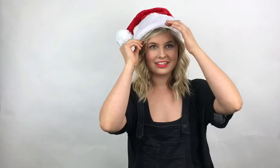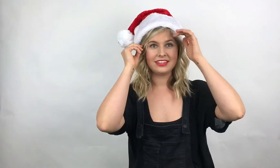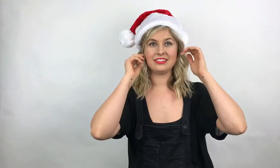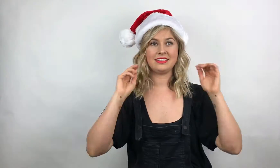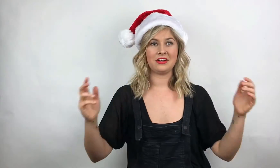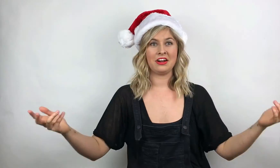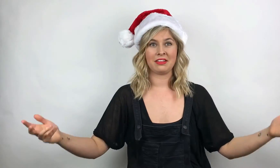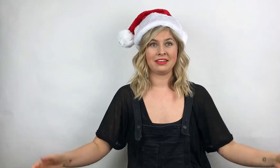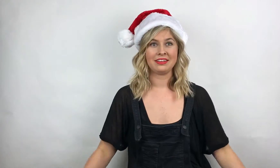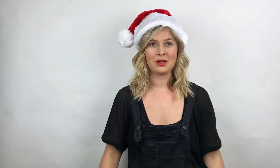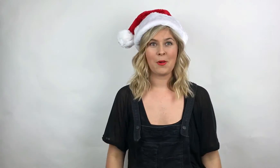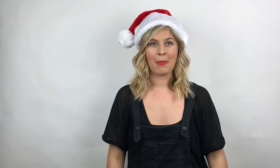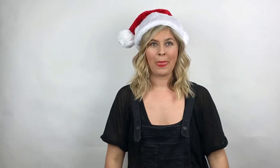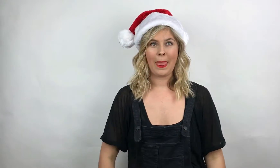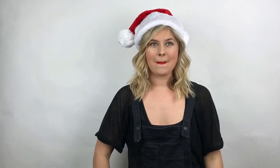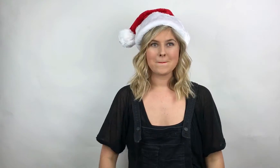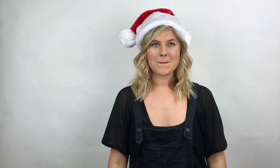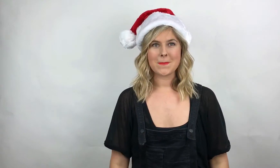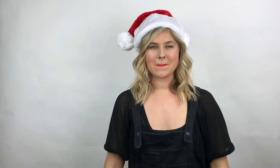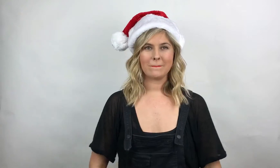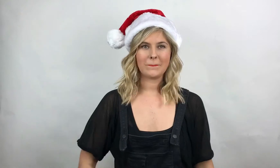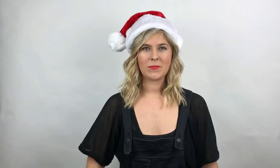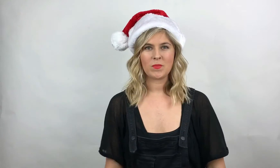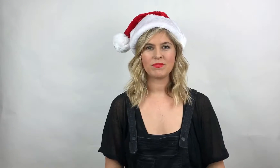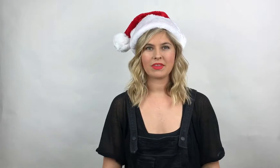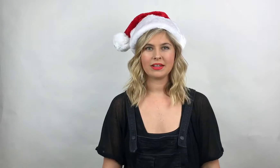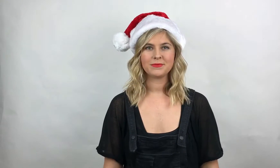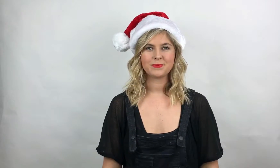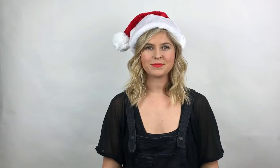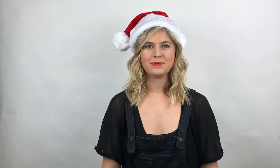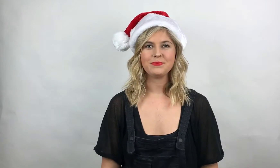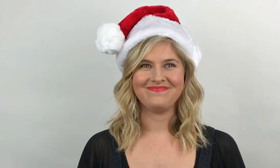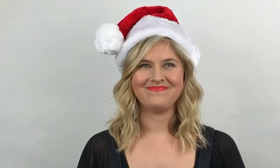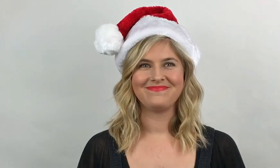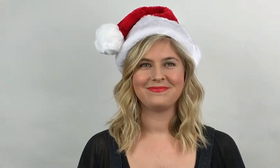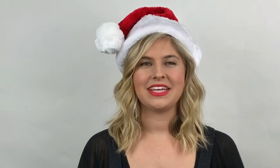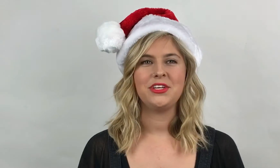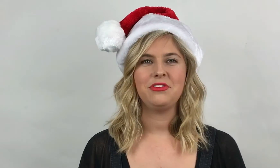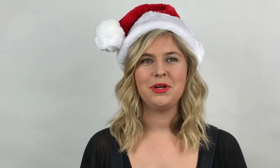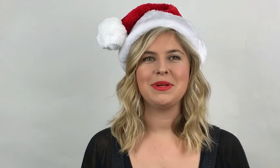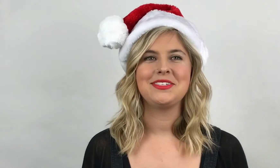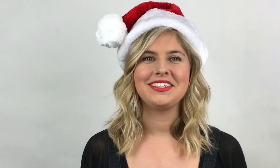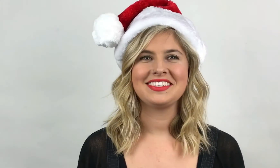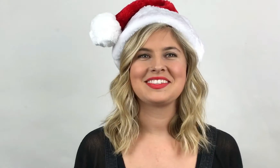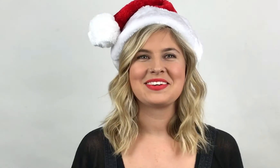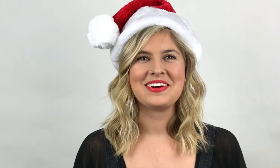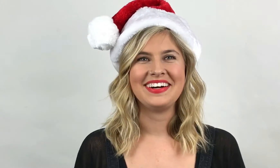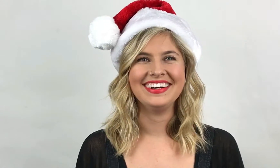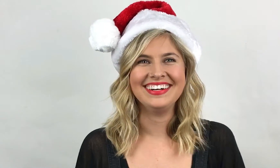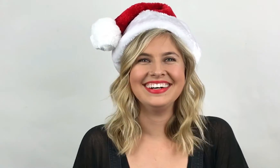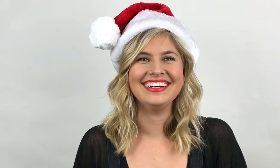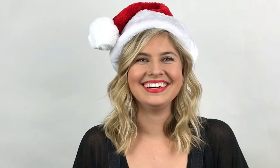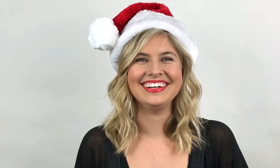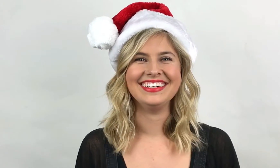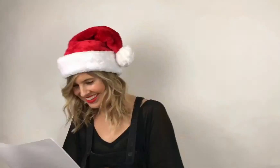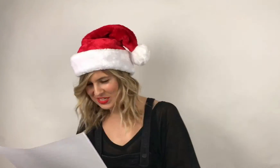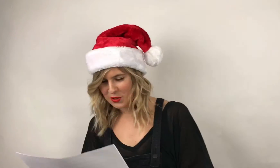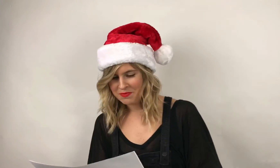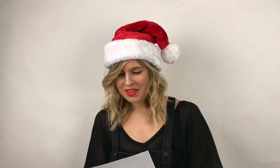This is it or nothing. Okay. In three, two. Alright. Thank you for your patience. Yeah, to